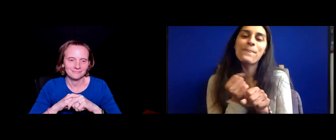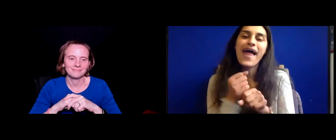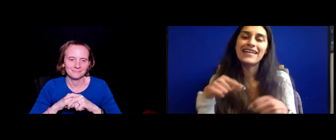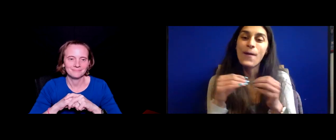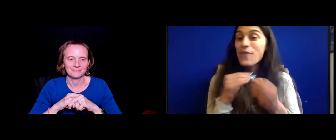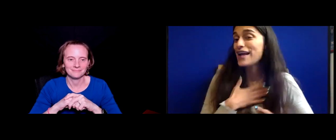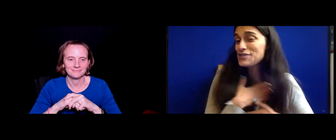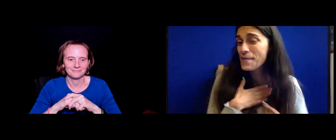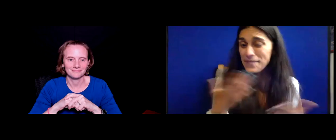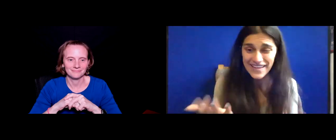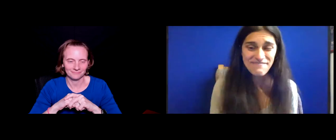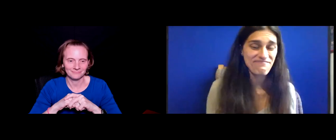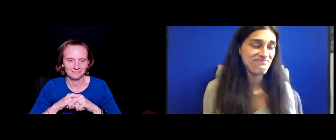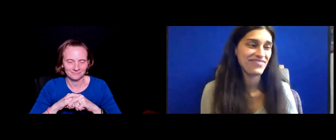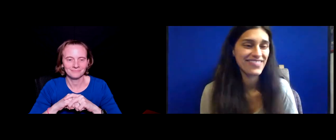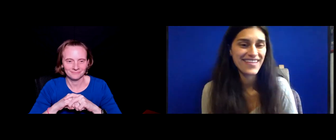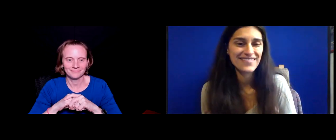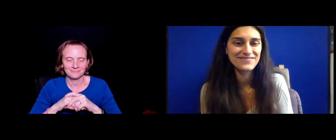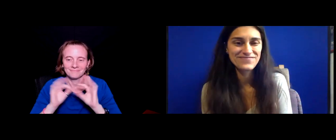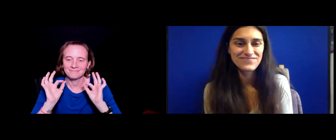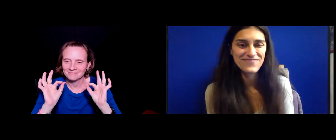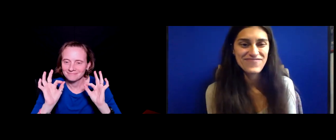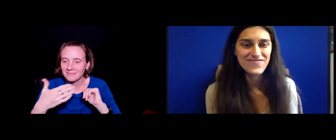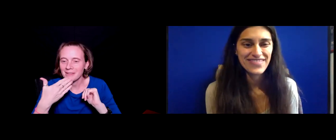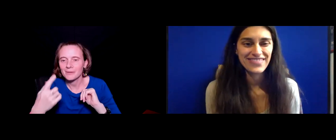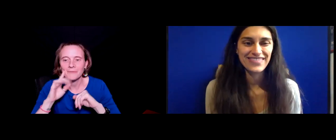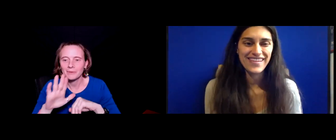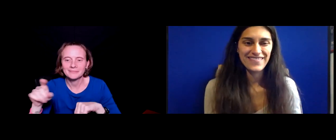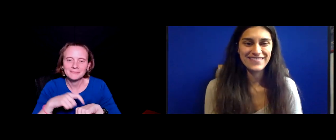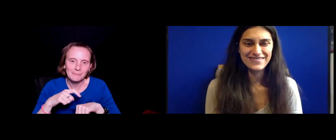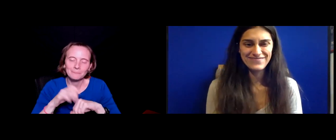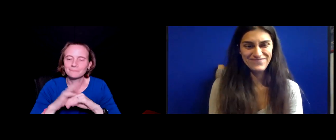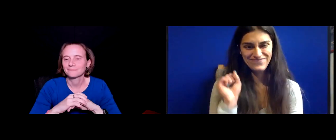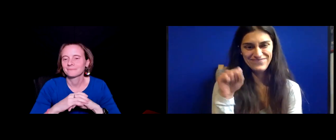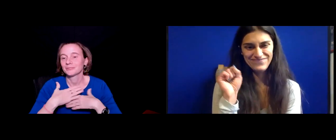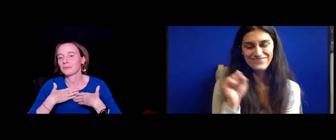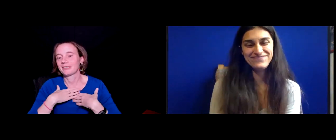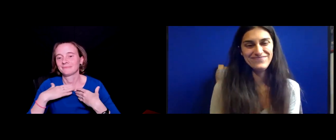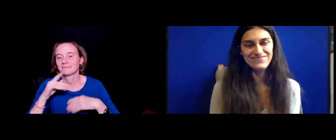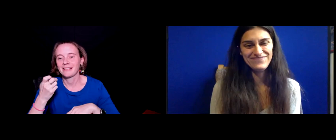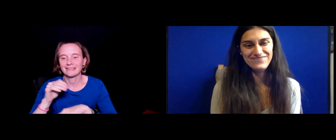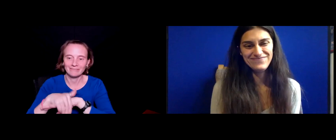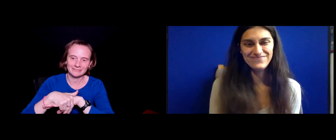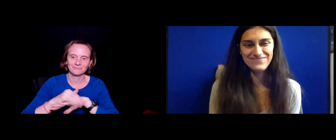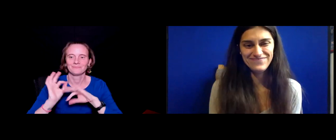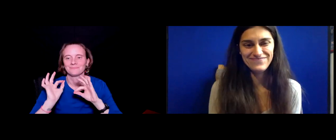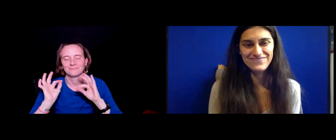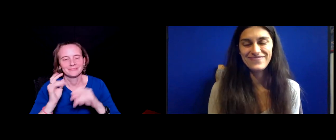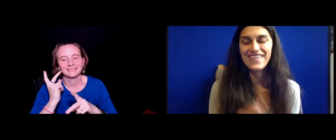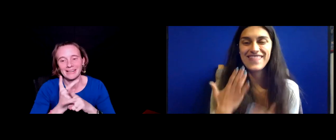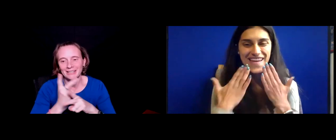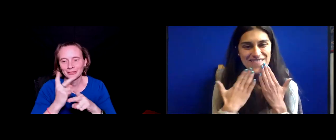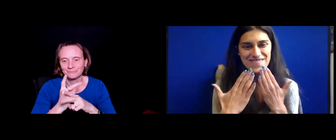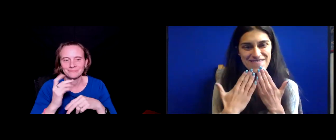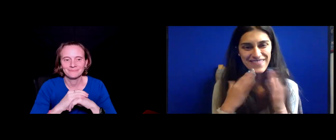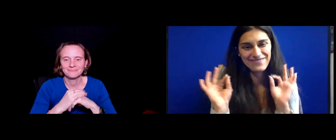there and get your feedback. It just makes it more pleasurable for us to work with you all. Great. Thank you for your time and have a